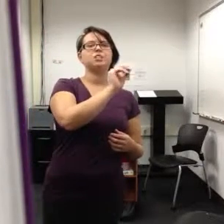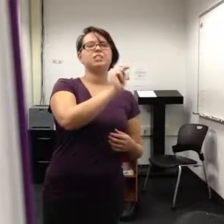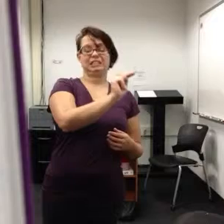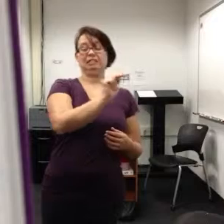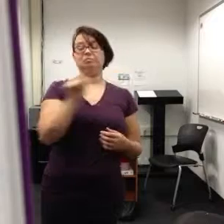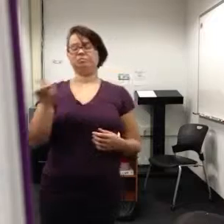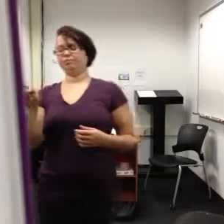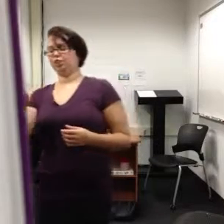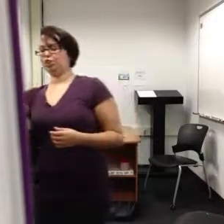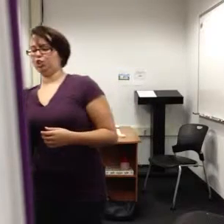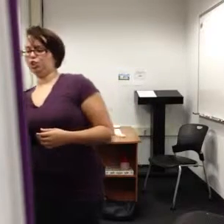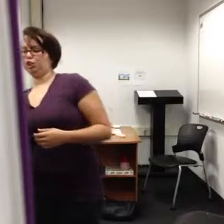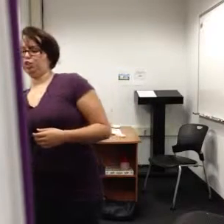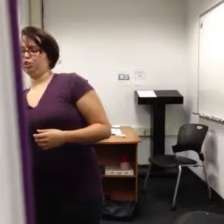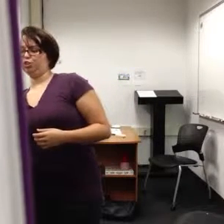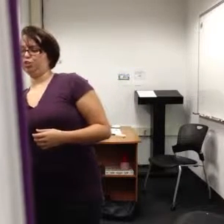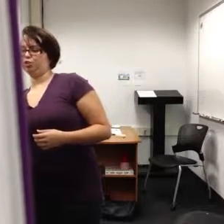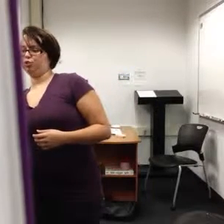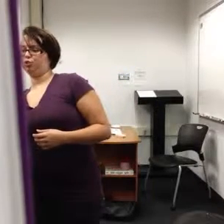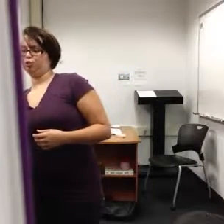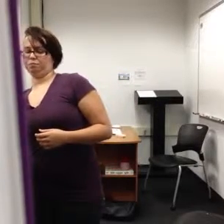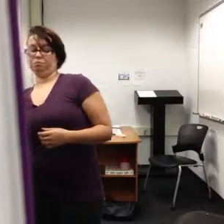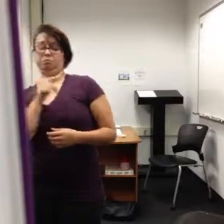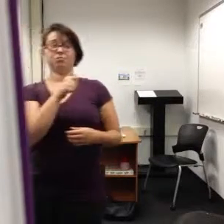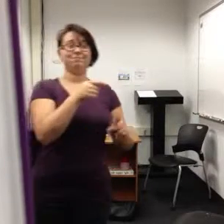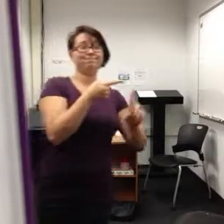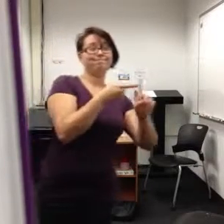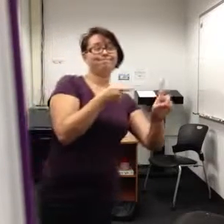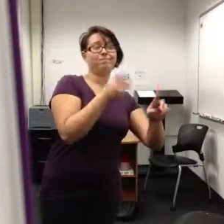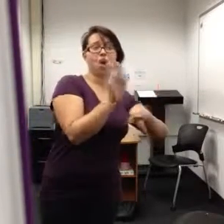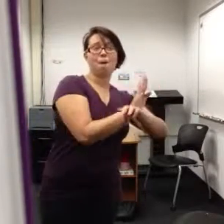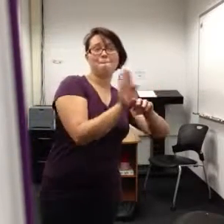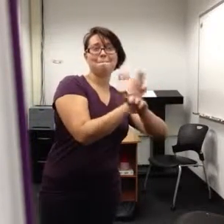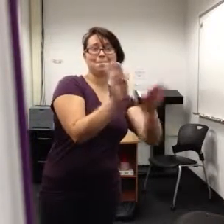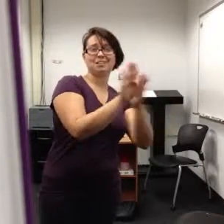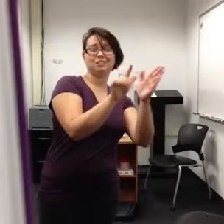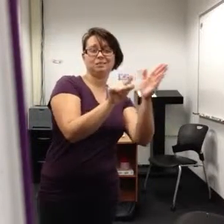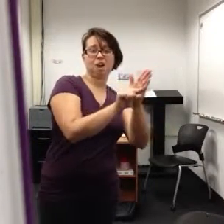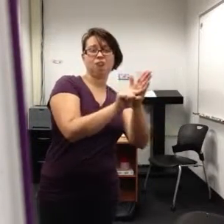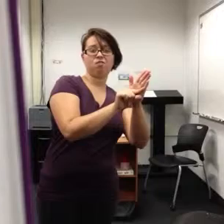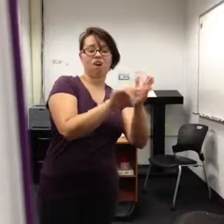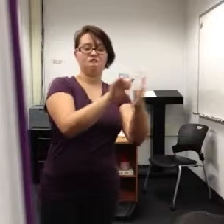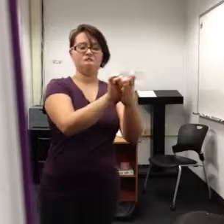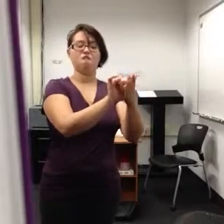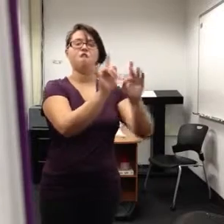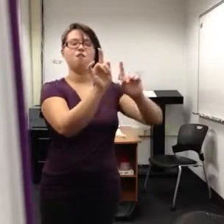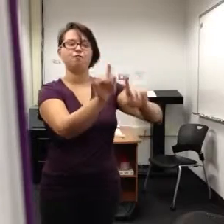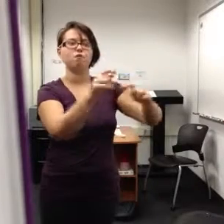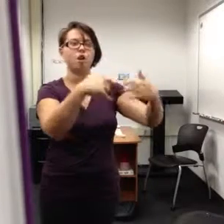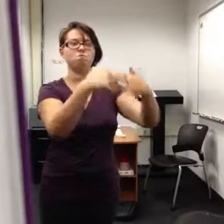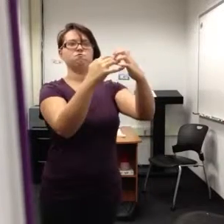Hamilton, coming from a commercial background, going to the state of New York and founding banking commercial interests